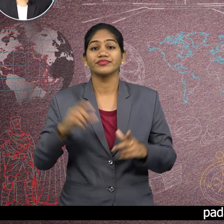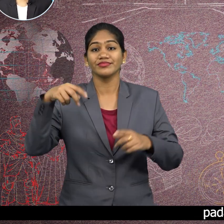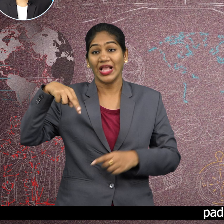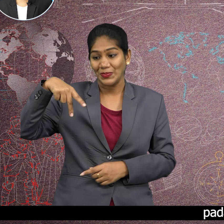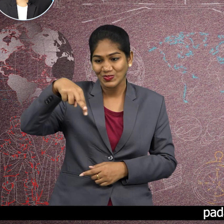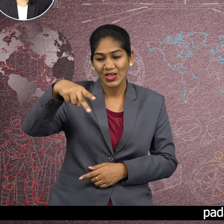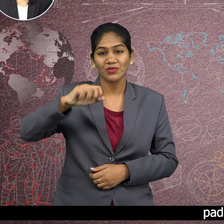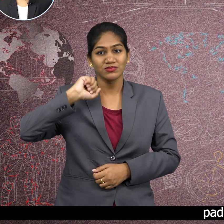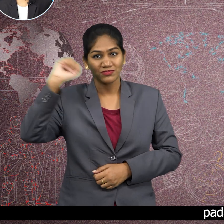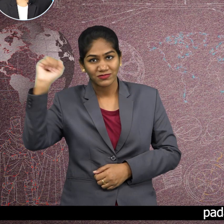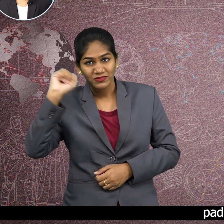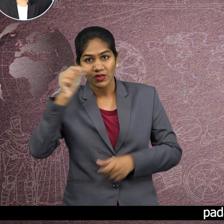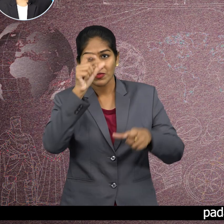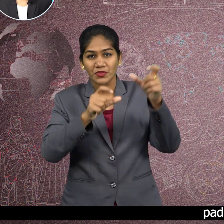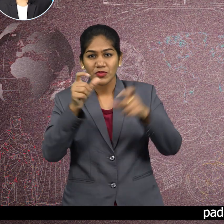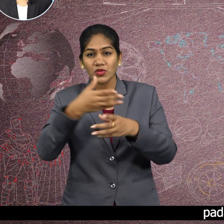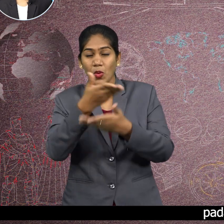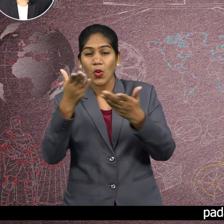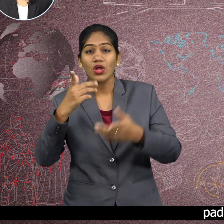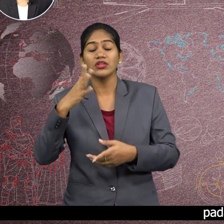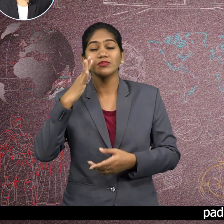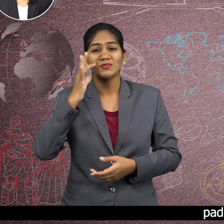padayatras,